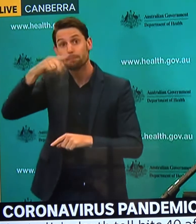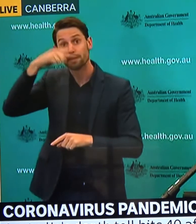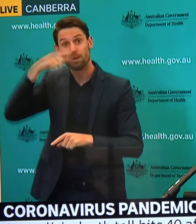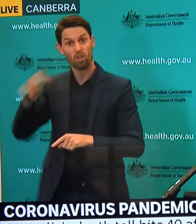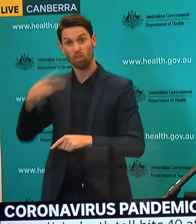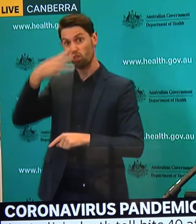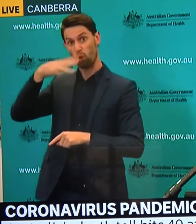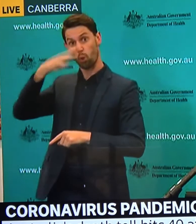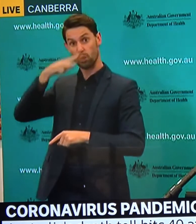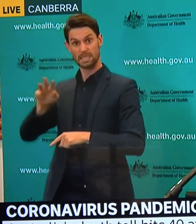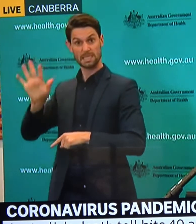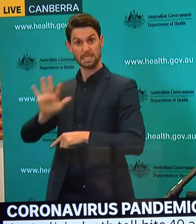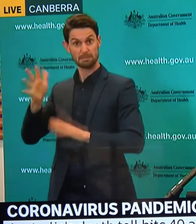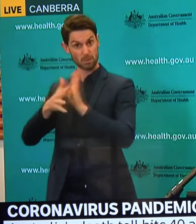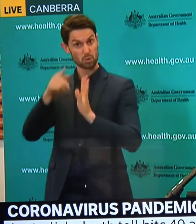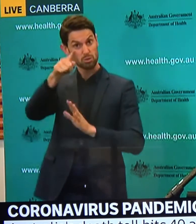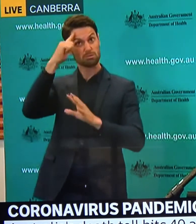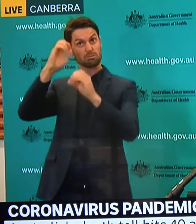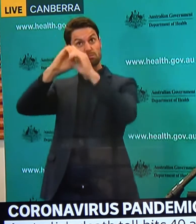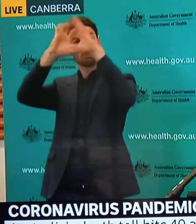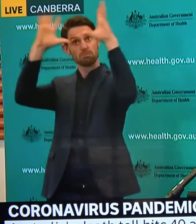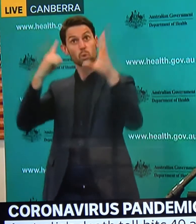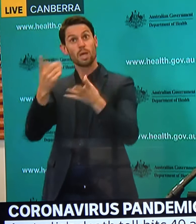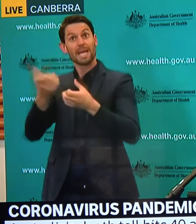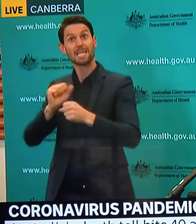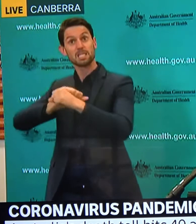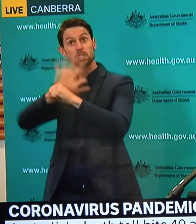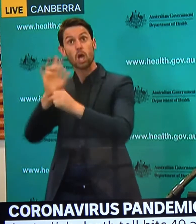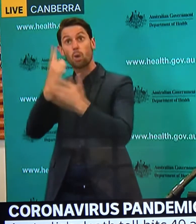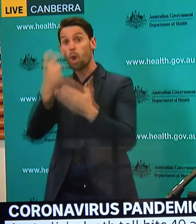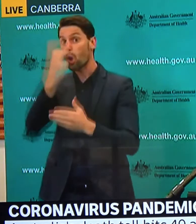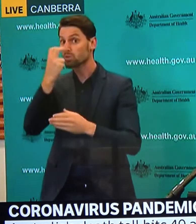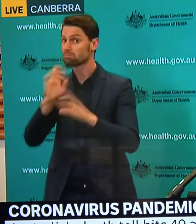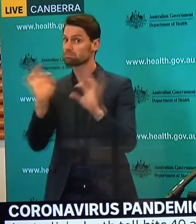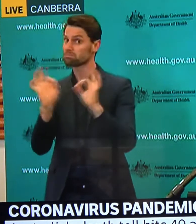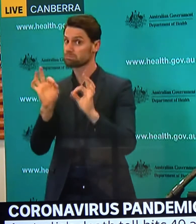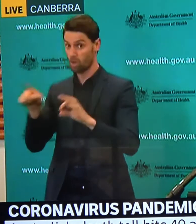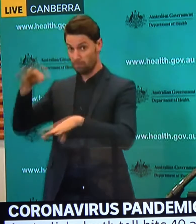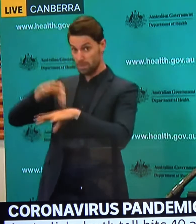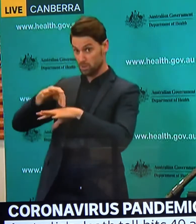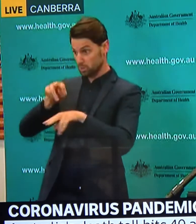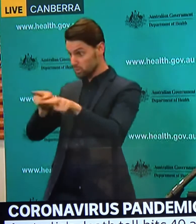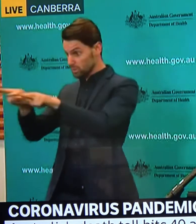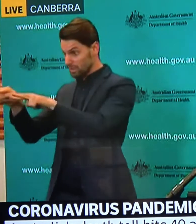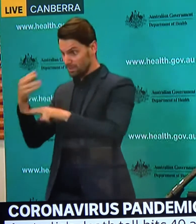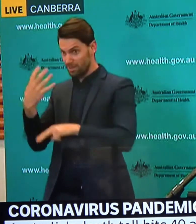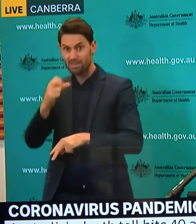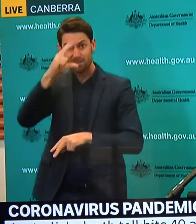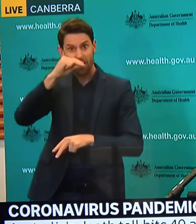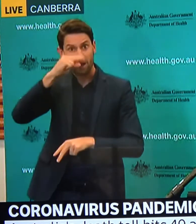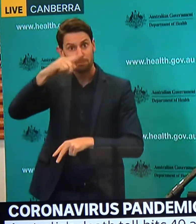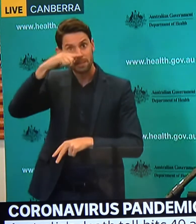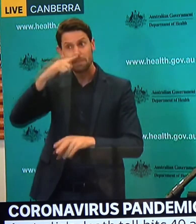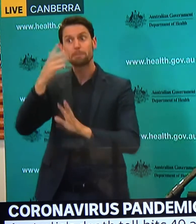old person's disease. This is something that can affect the whole of our population, and that's why we need the whole of the